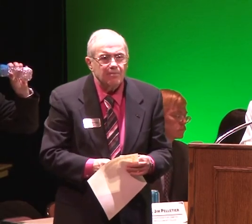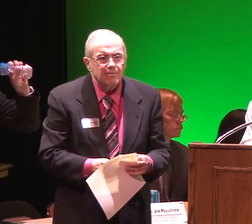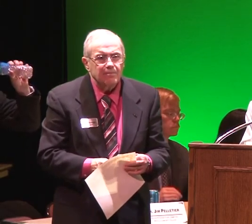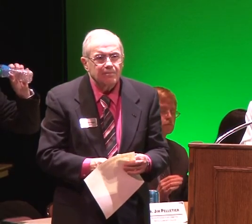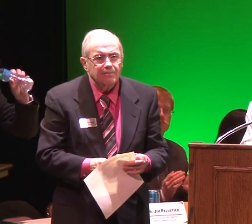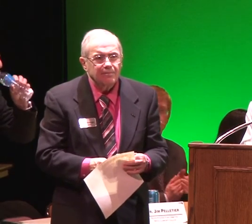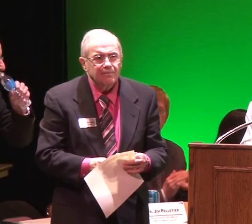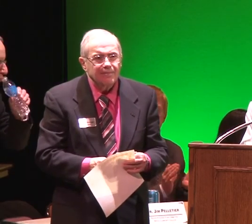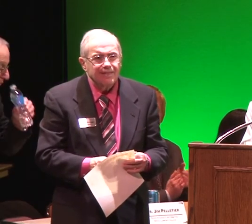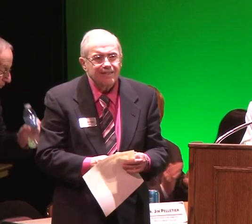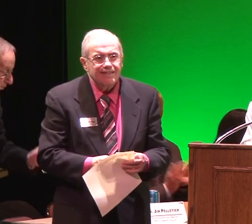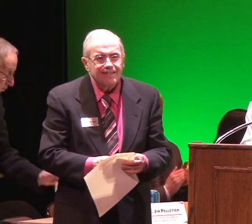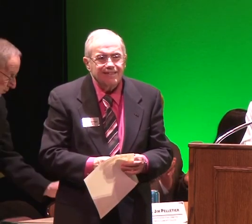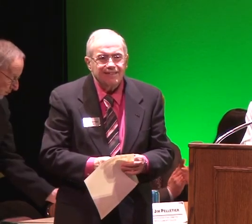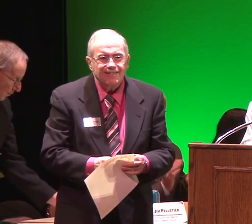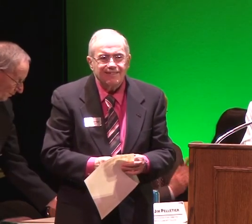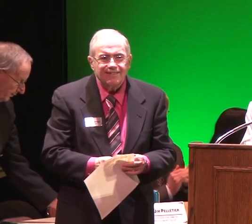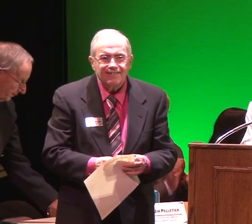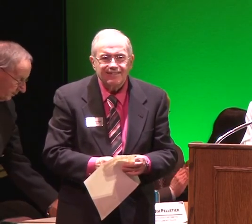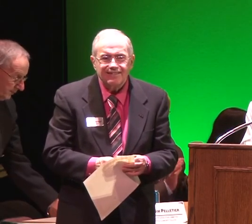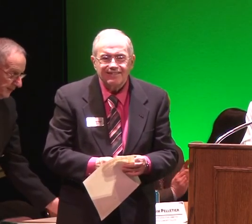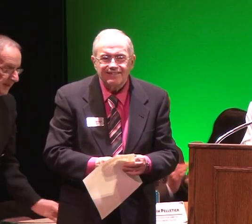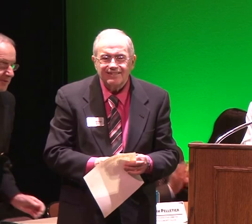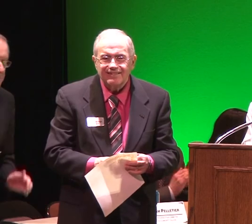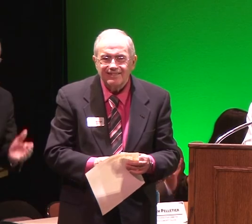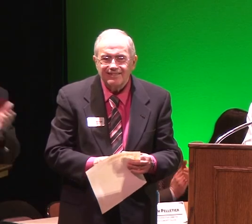A. Bartell.